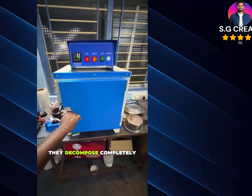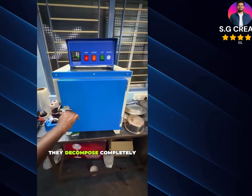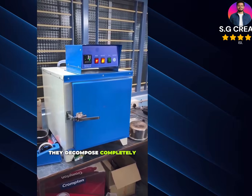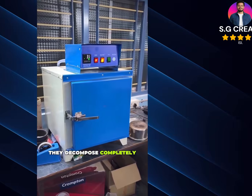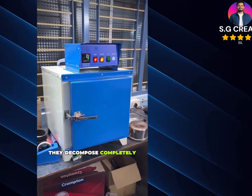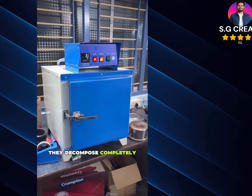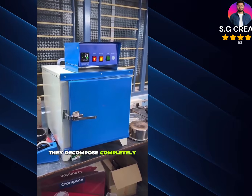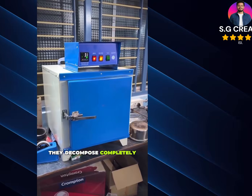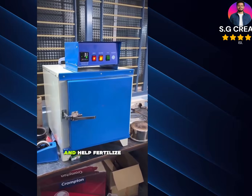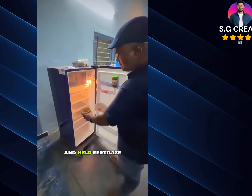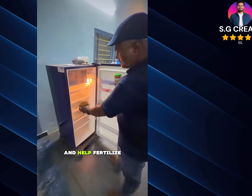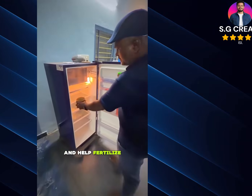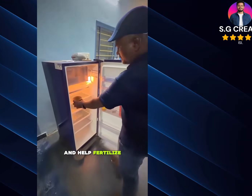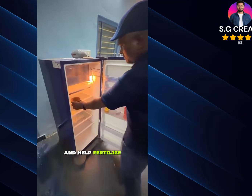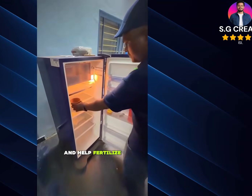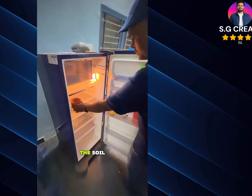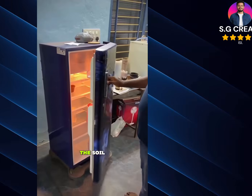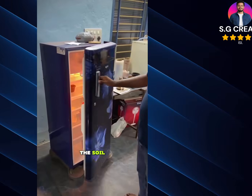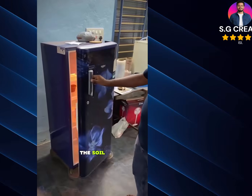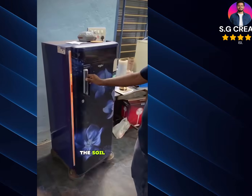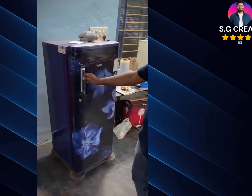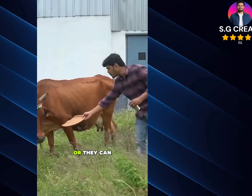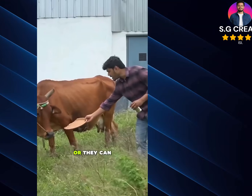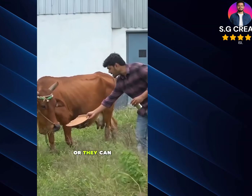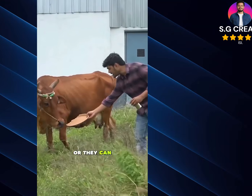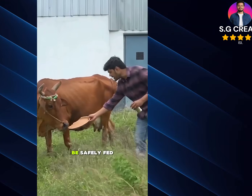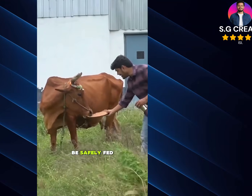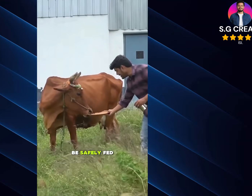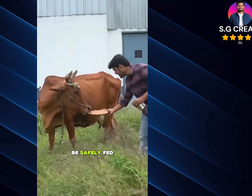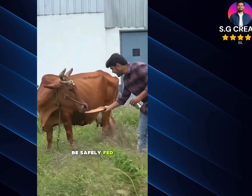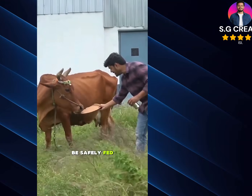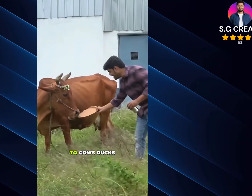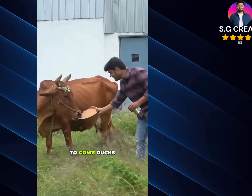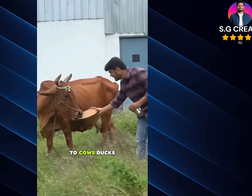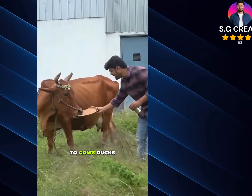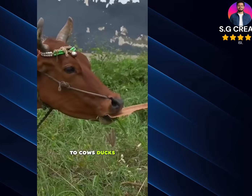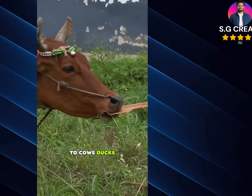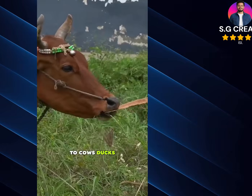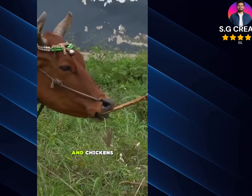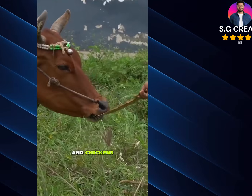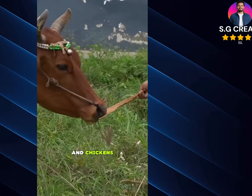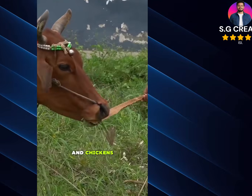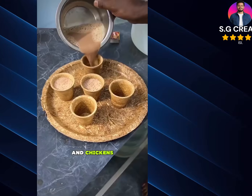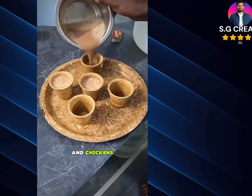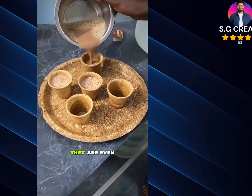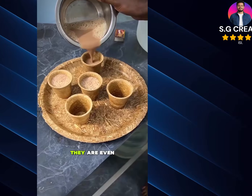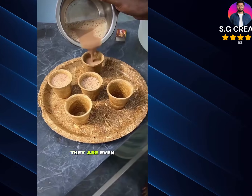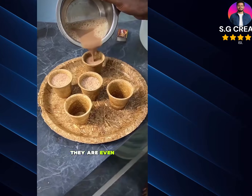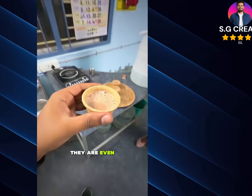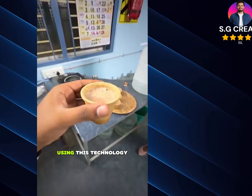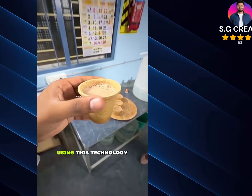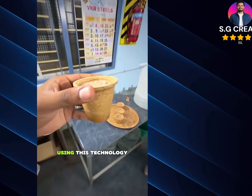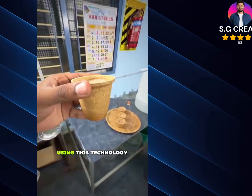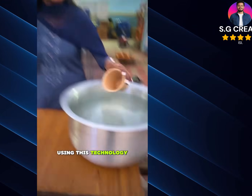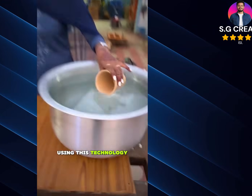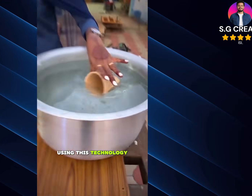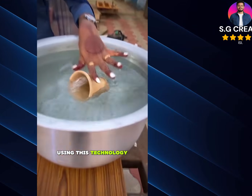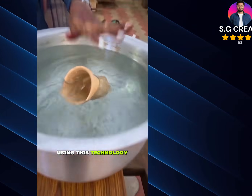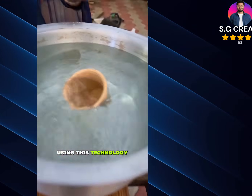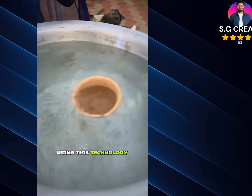decompose and completely other and organic help debris, fertilize the soil, establishing or they a can be localized safely fed supply to chain cows, between ducks, and mills and chickens. They are manufacturing even facilities using this is a technology crucial part